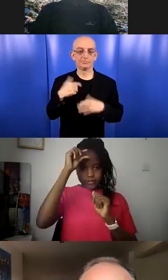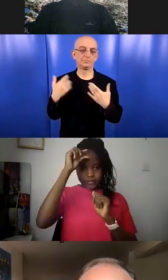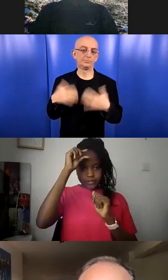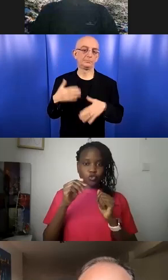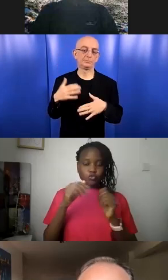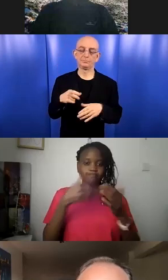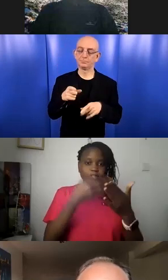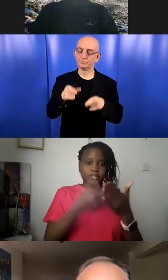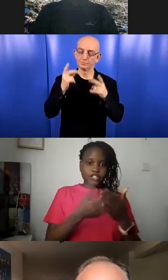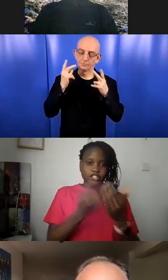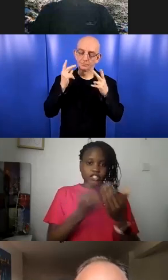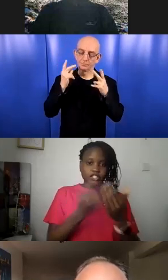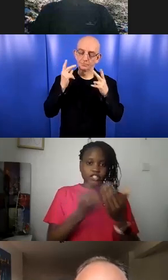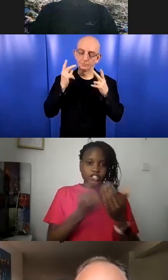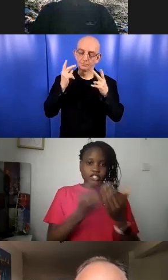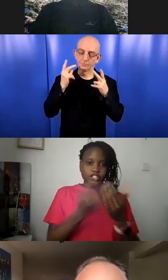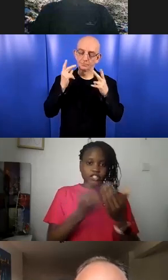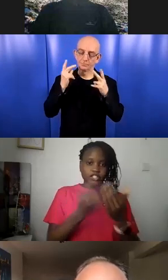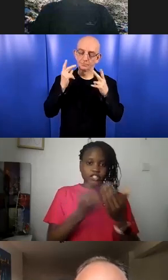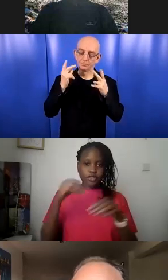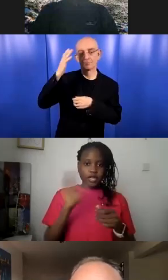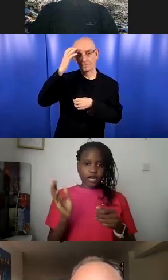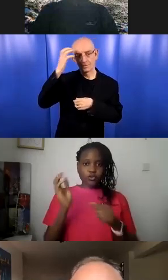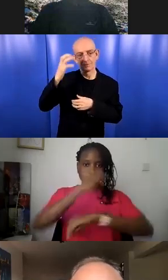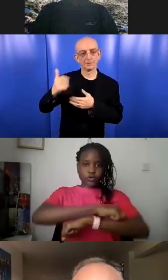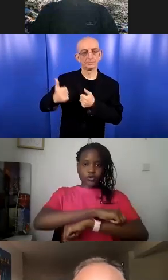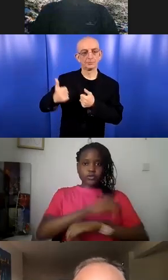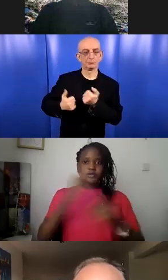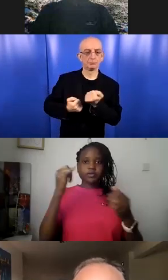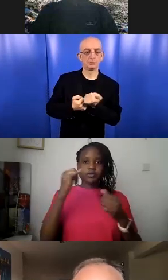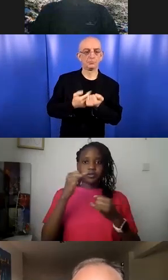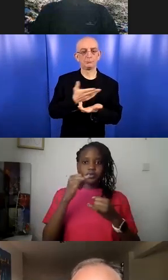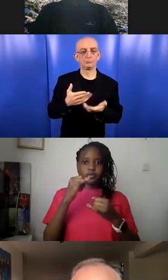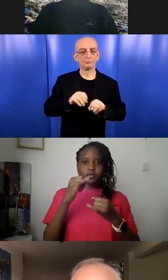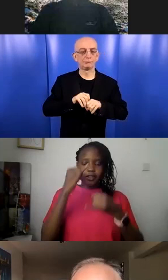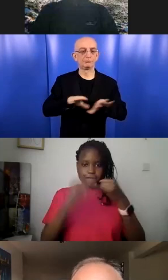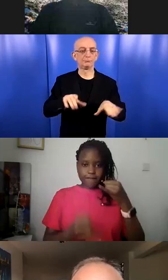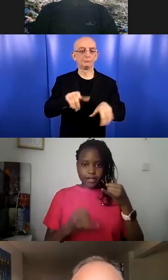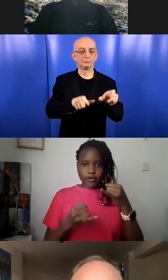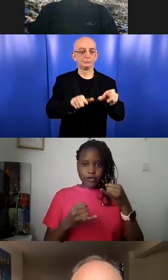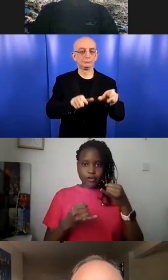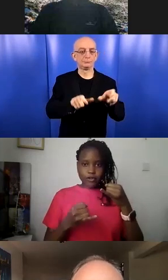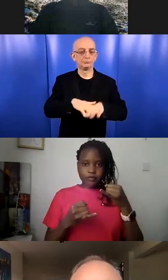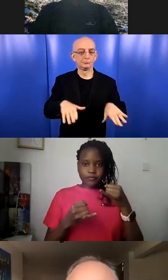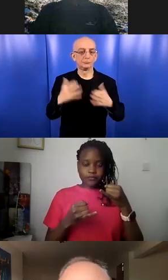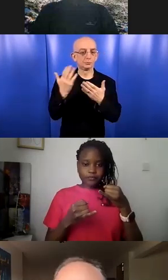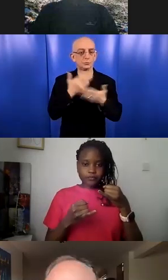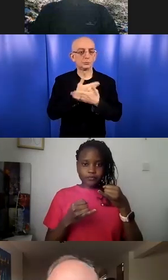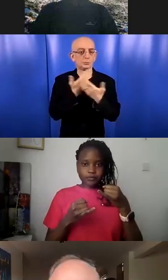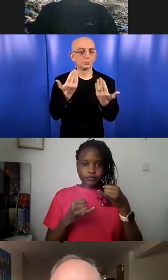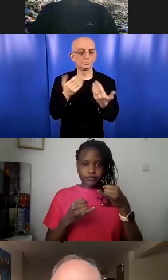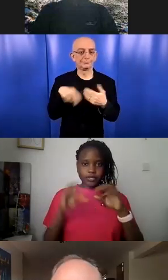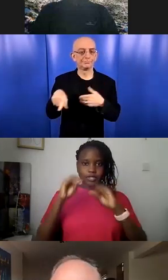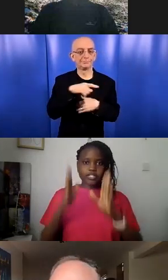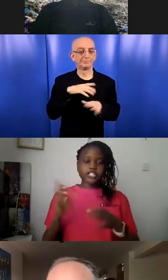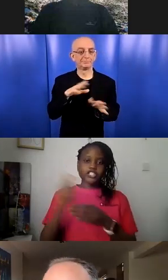reach children both in and out of school. The final piece of this, there we go, is